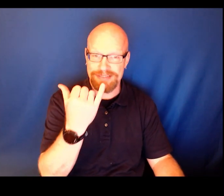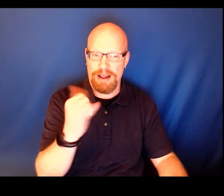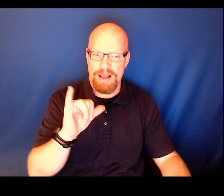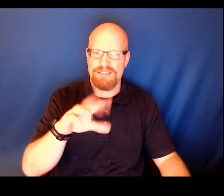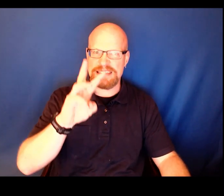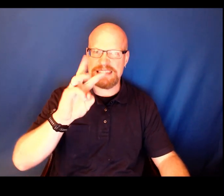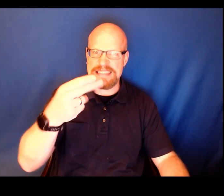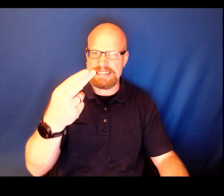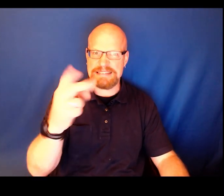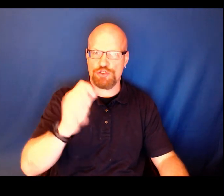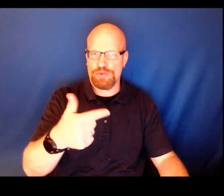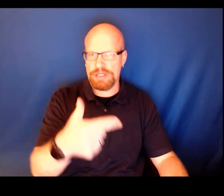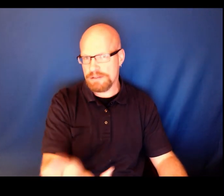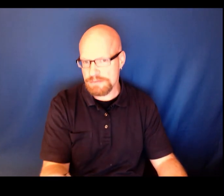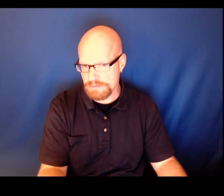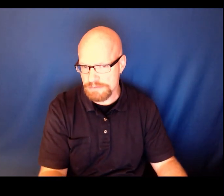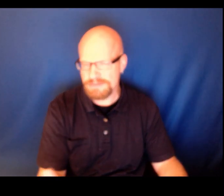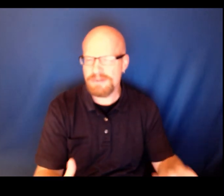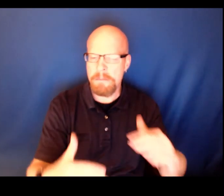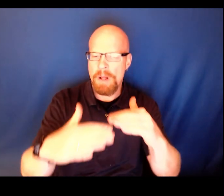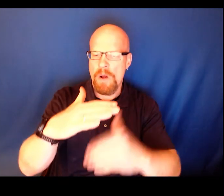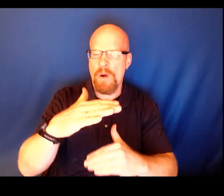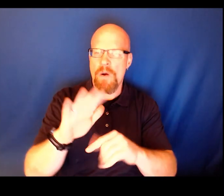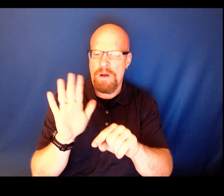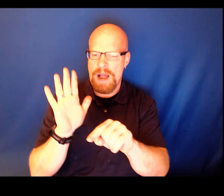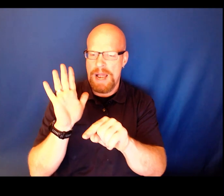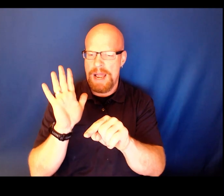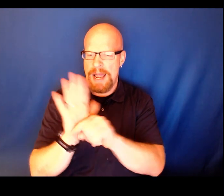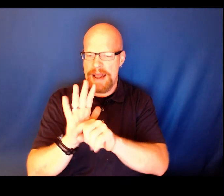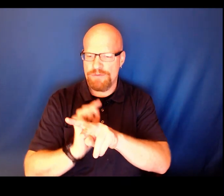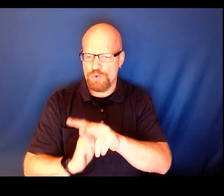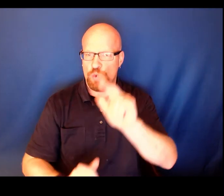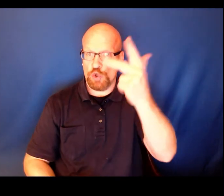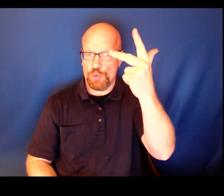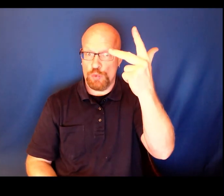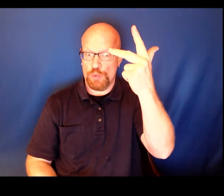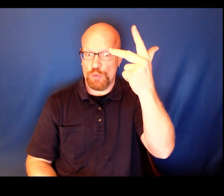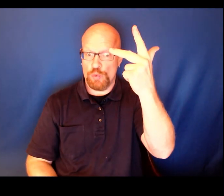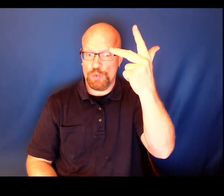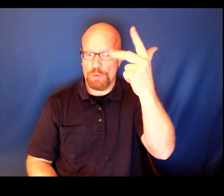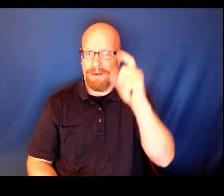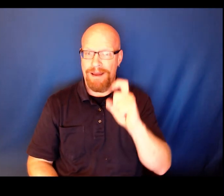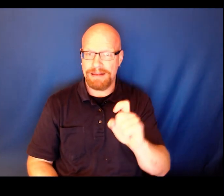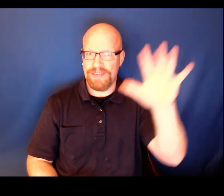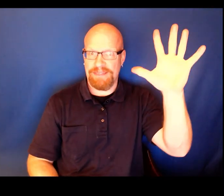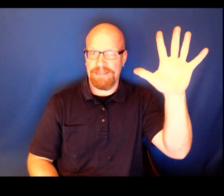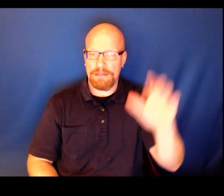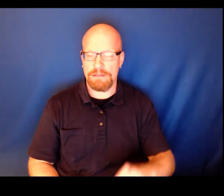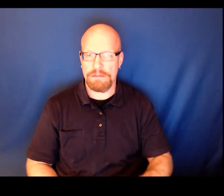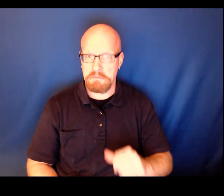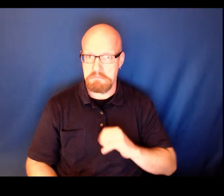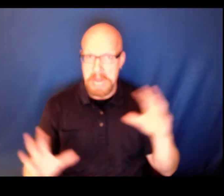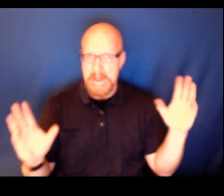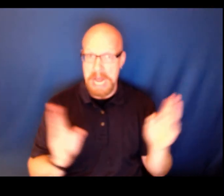So 2 plus 1 plus 3 is 6. It's a 6th degree term. The last one, negative